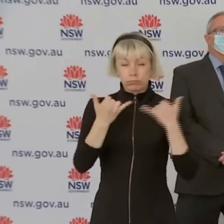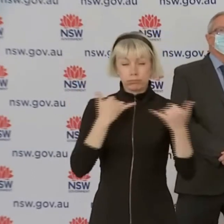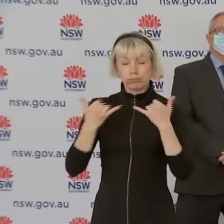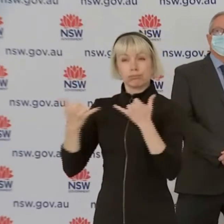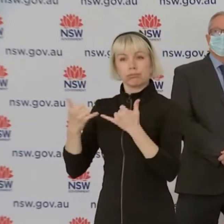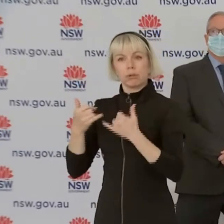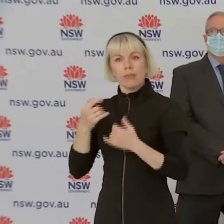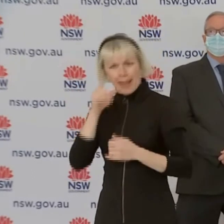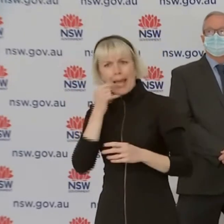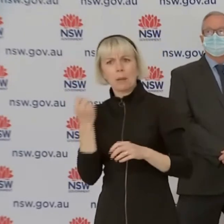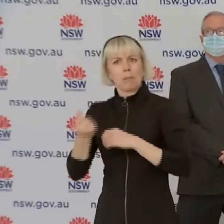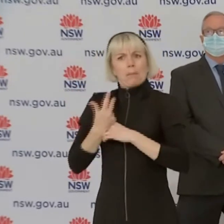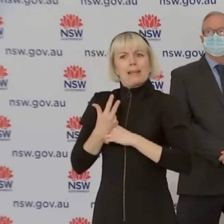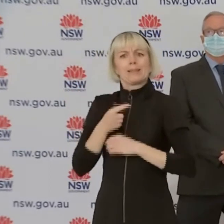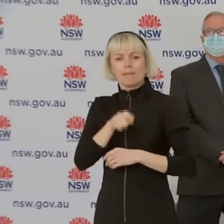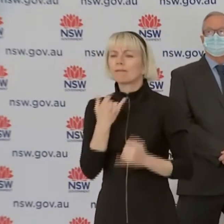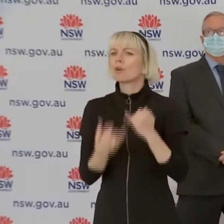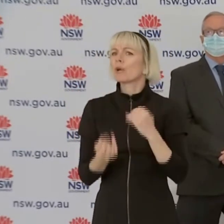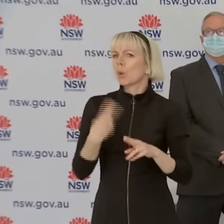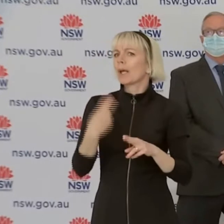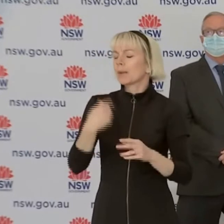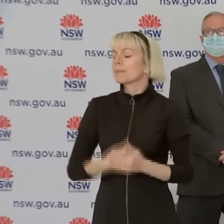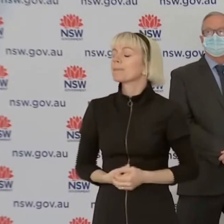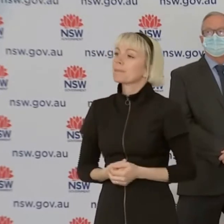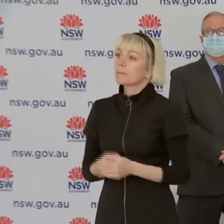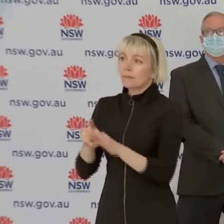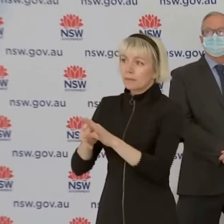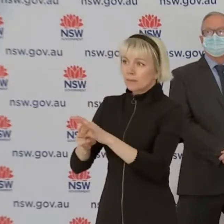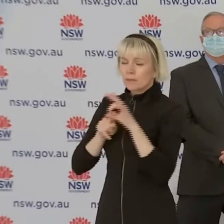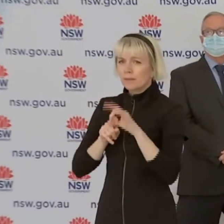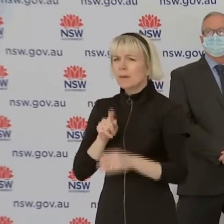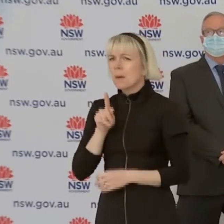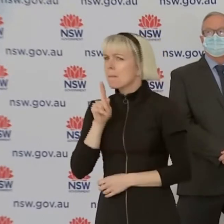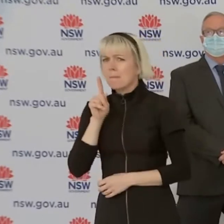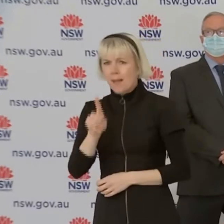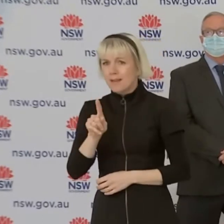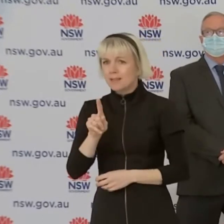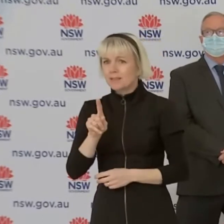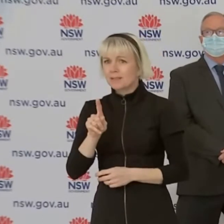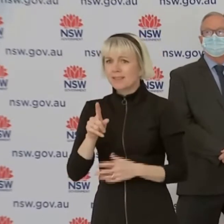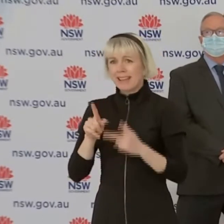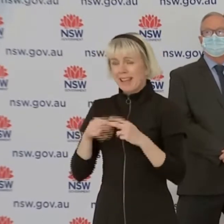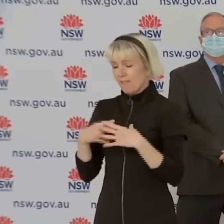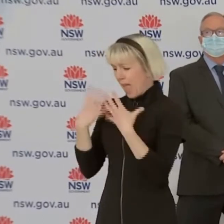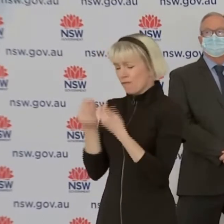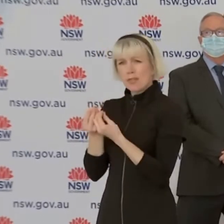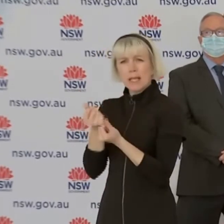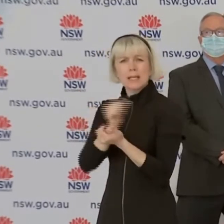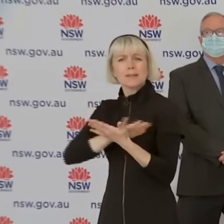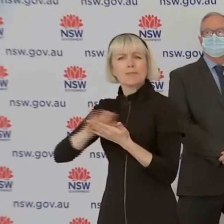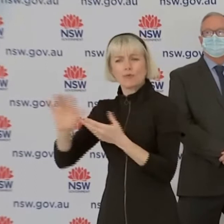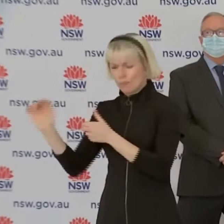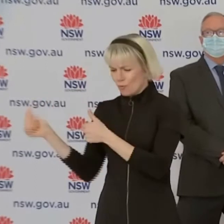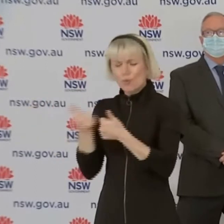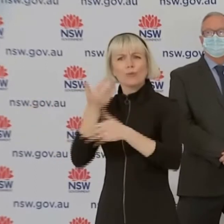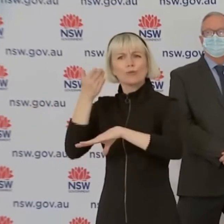can. But I guess the question is about if everything's going smoothly and contact tracers are keeping up, and